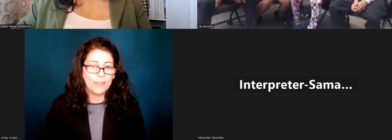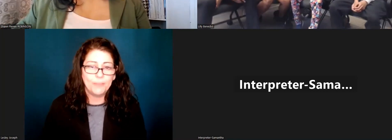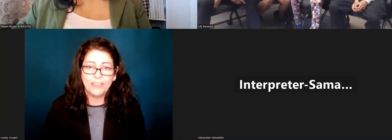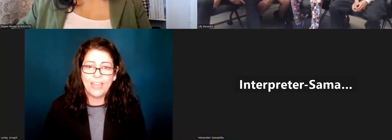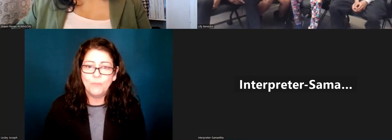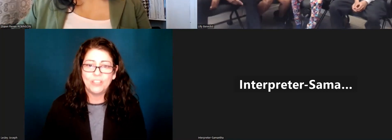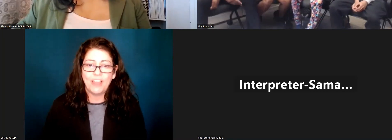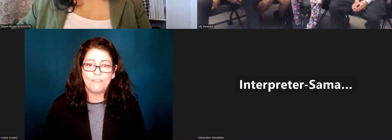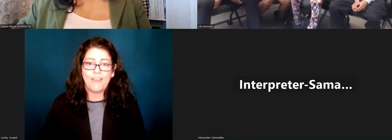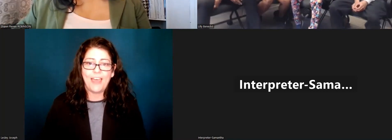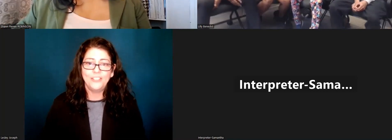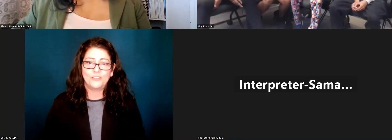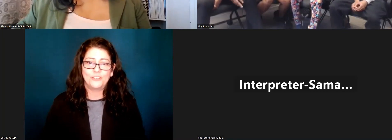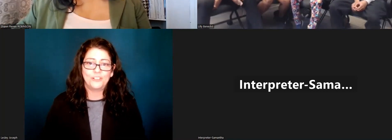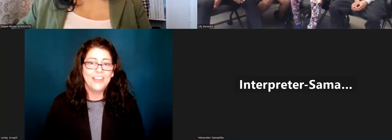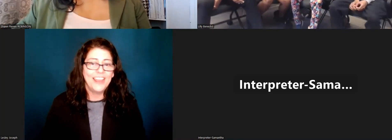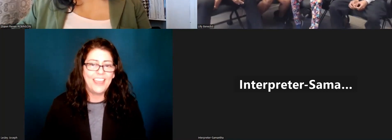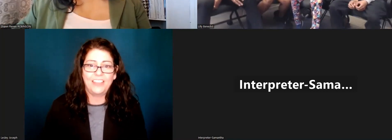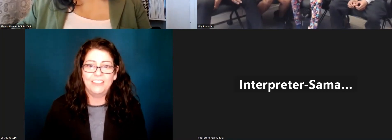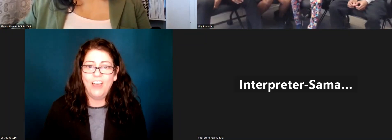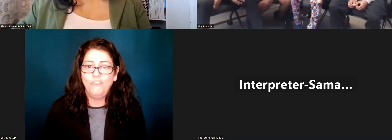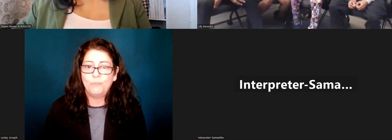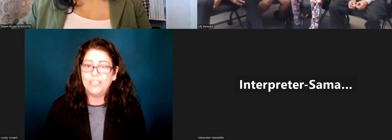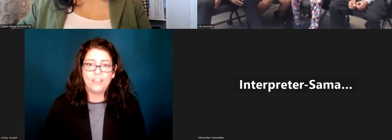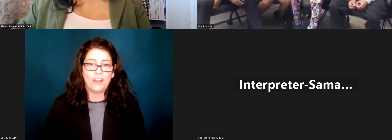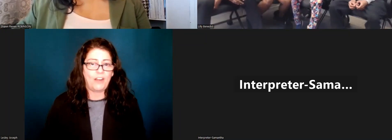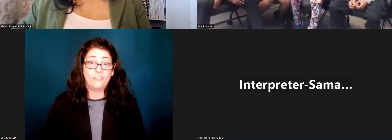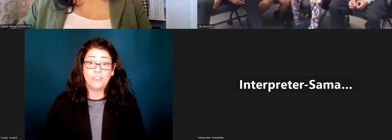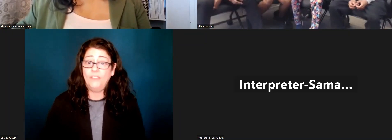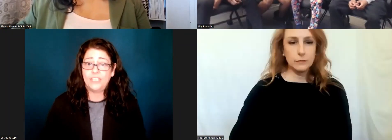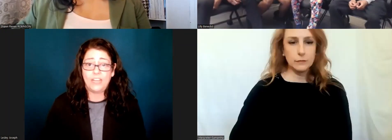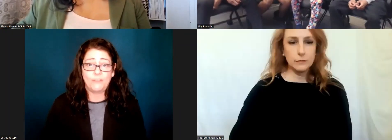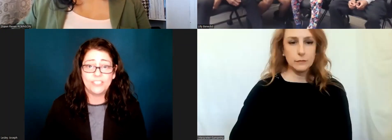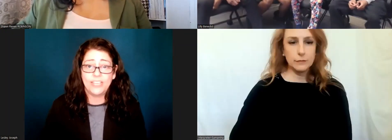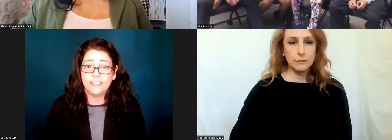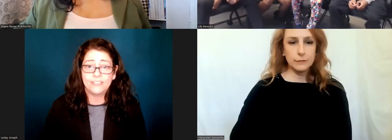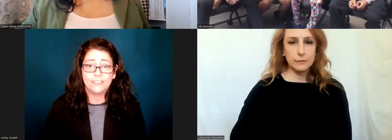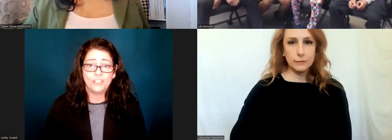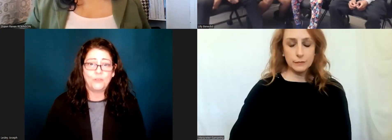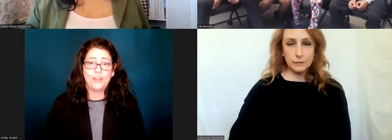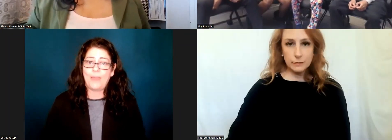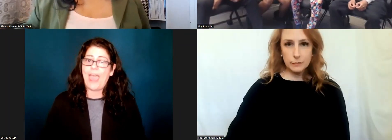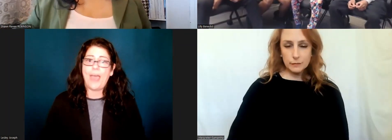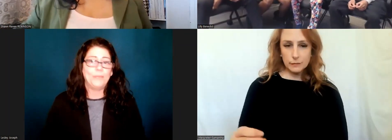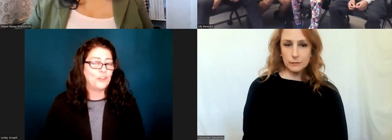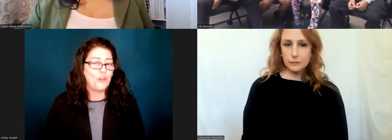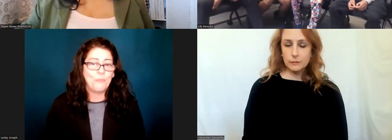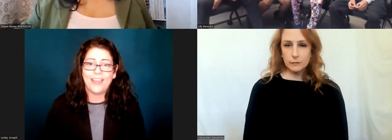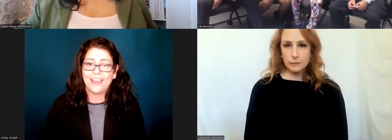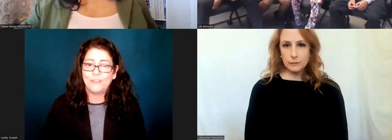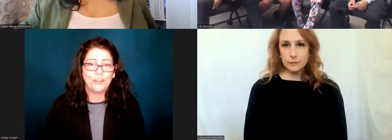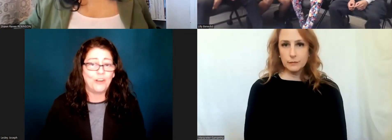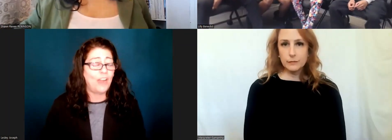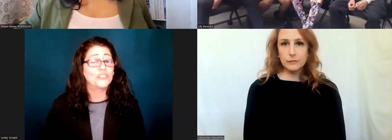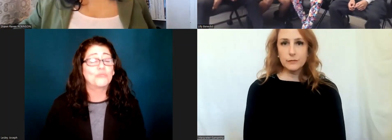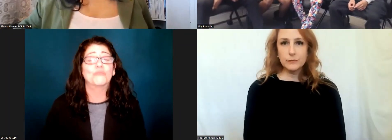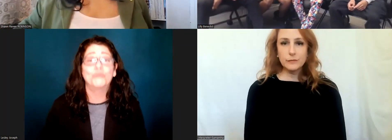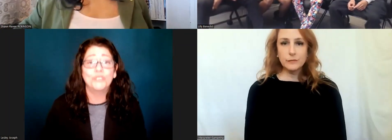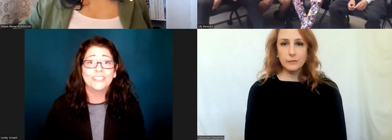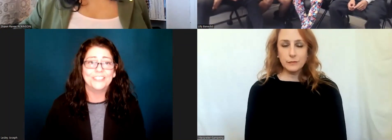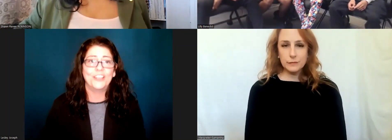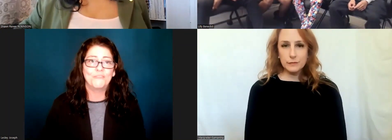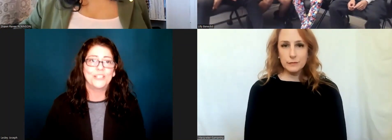was able to pick up the language a lot faster. And I love being there. I've loved it ever since, you know, and I'm happy to go back every year. I